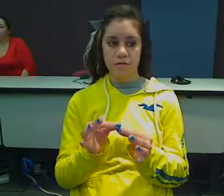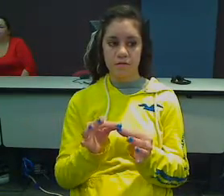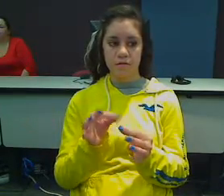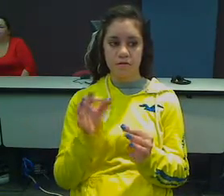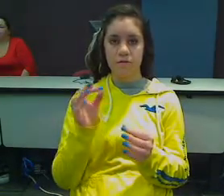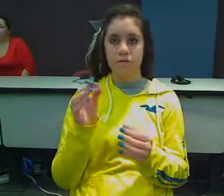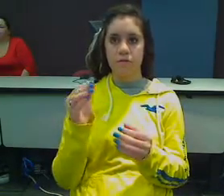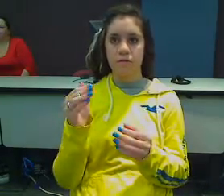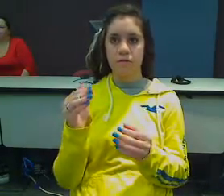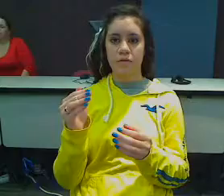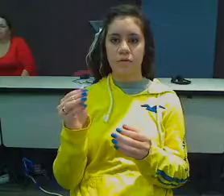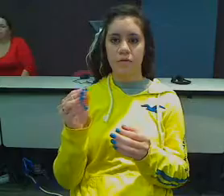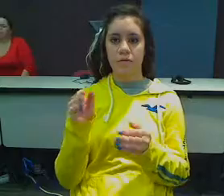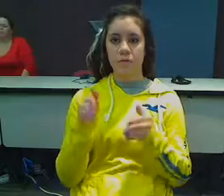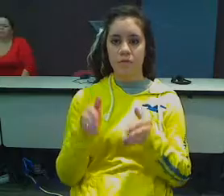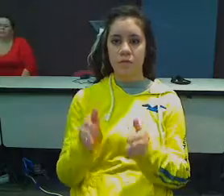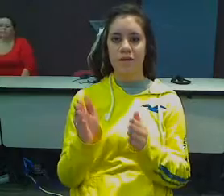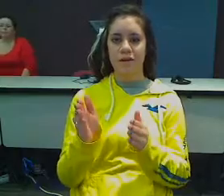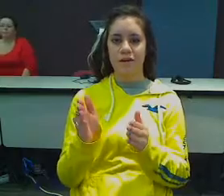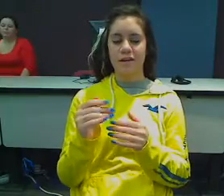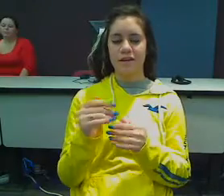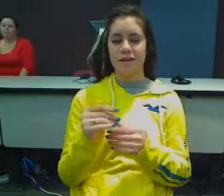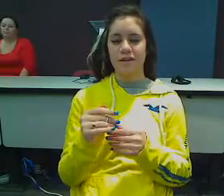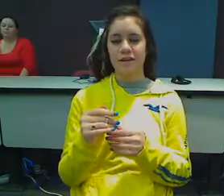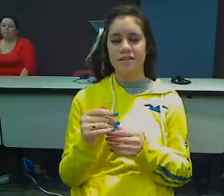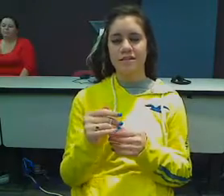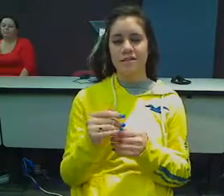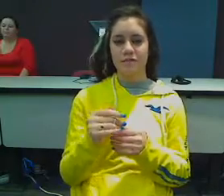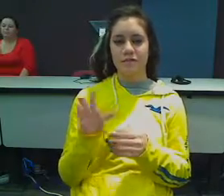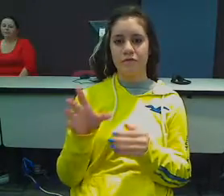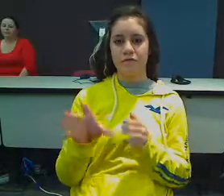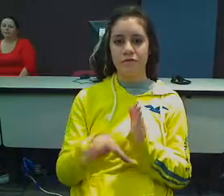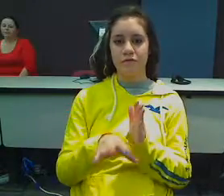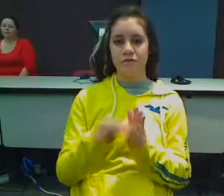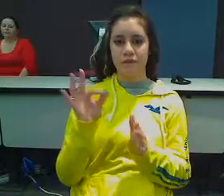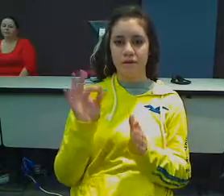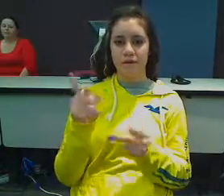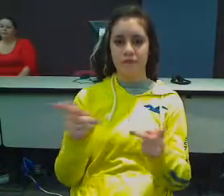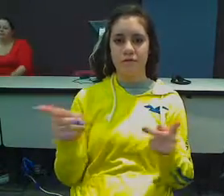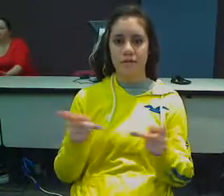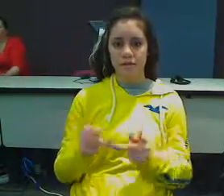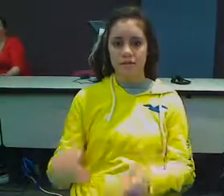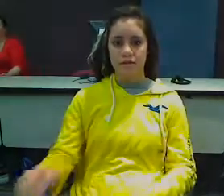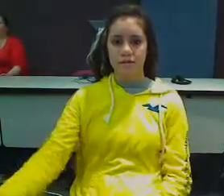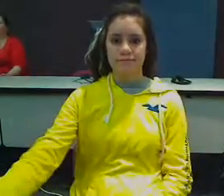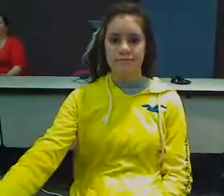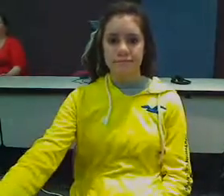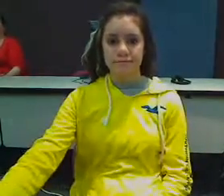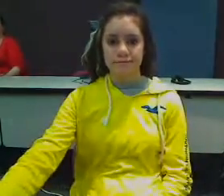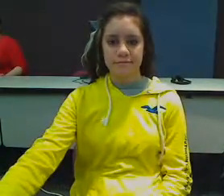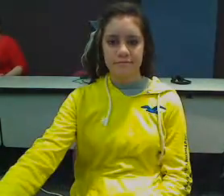Your slides. Okay, save it to your YouTube account.